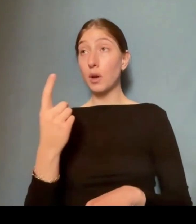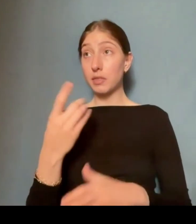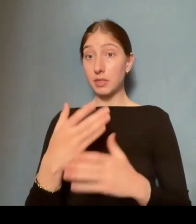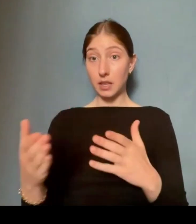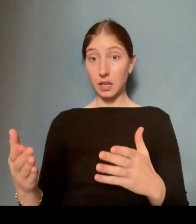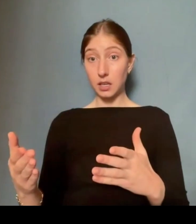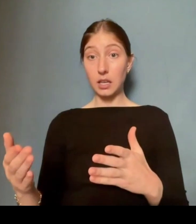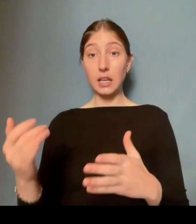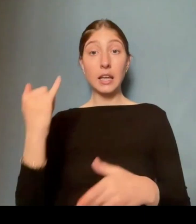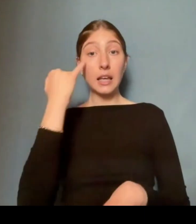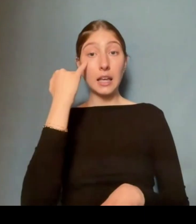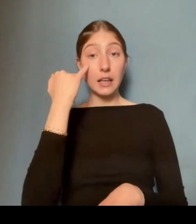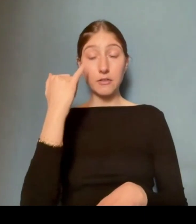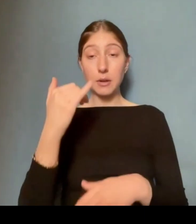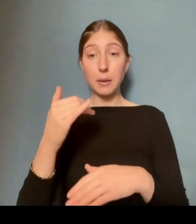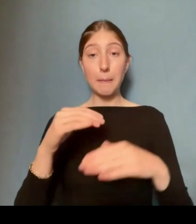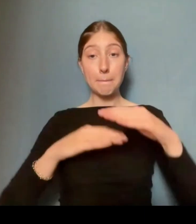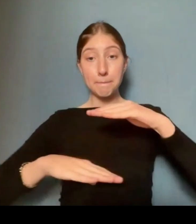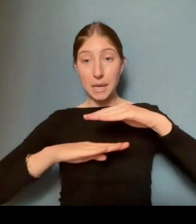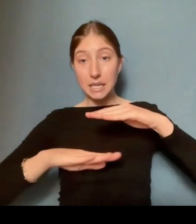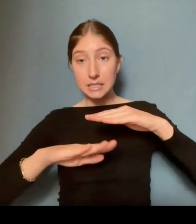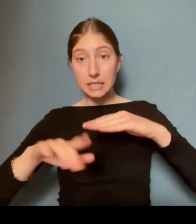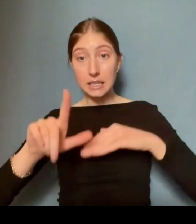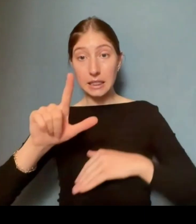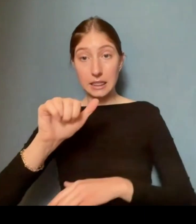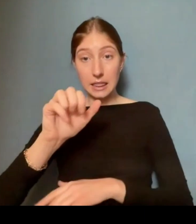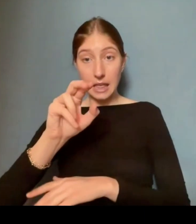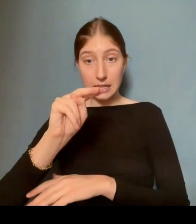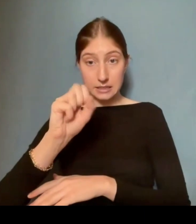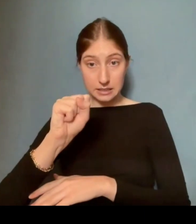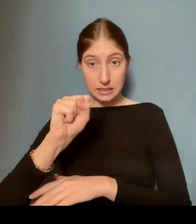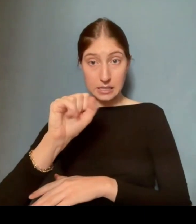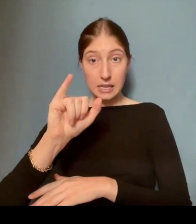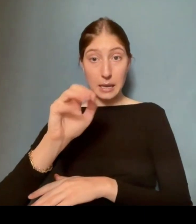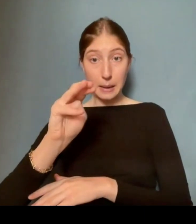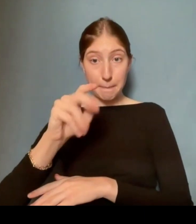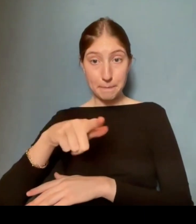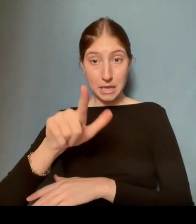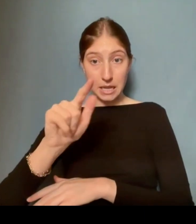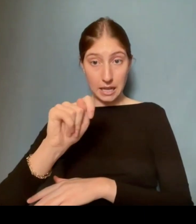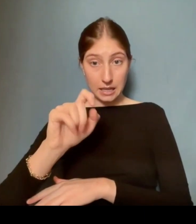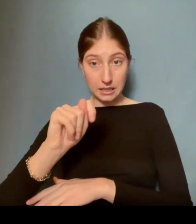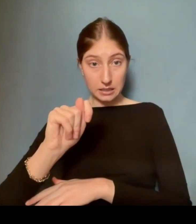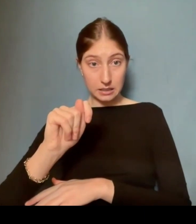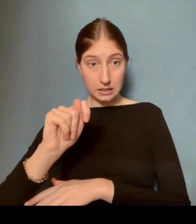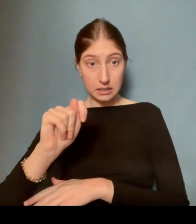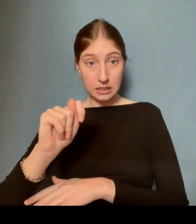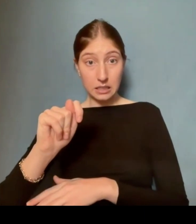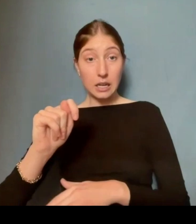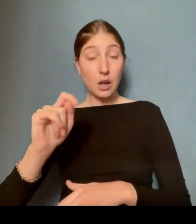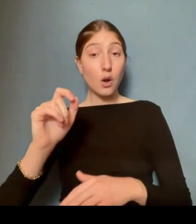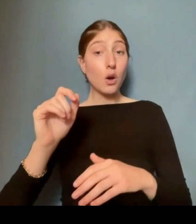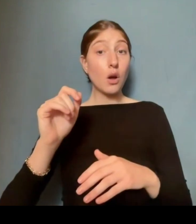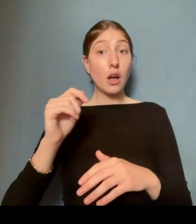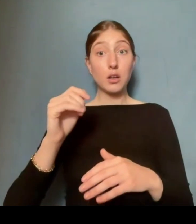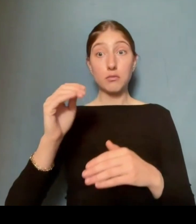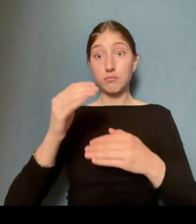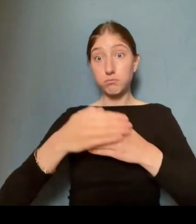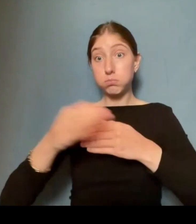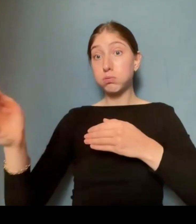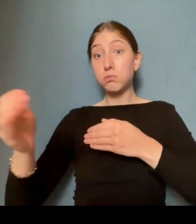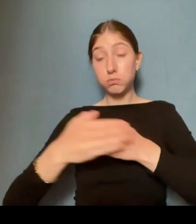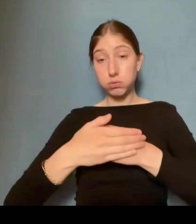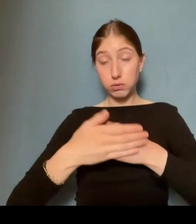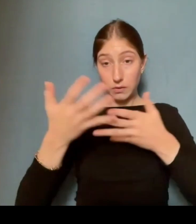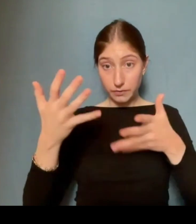basic lens implant, what we call a basic monofocal lens implant. With your astigmatism, I would expect you to need glasses to see clearly far away,